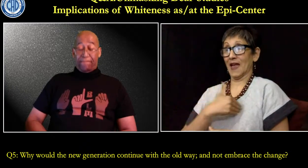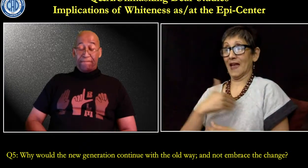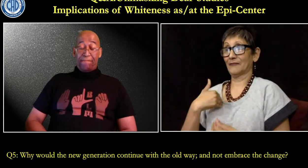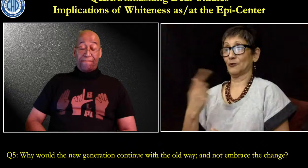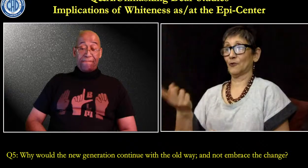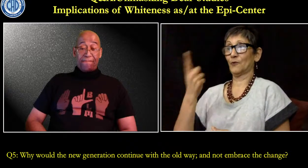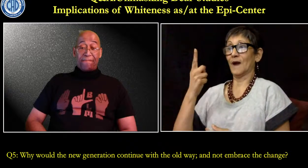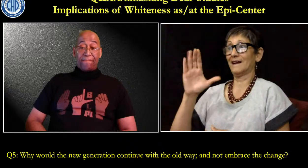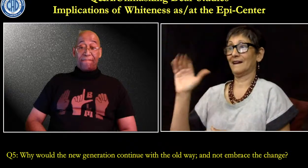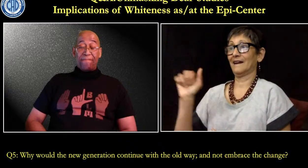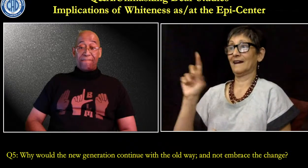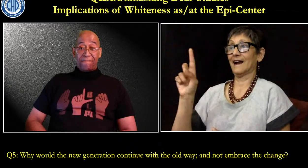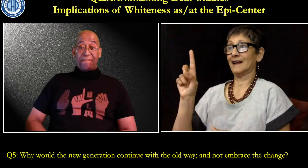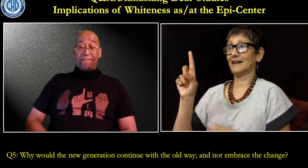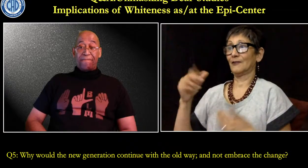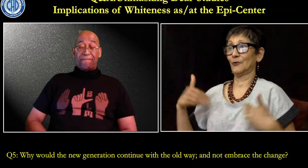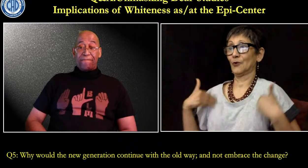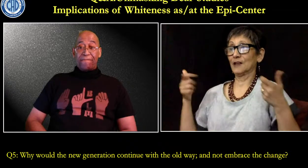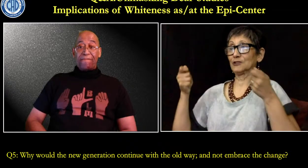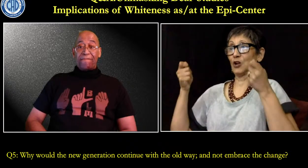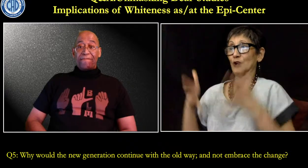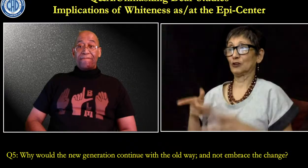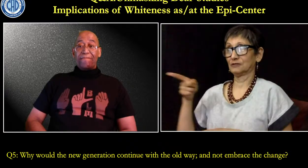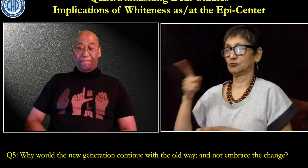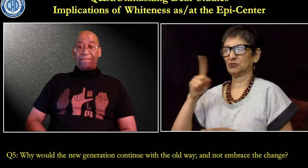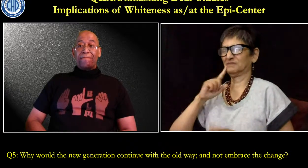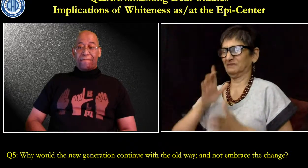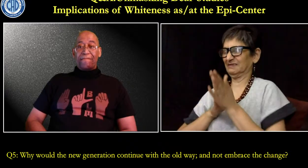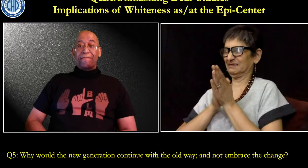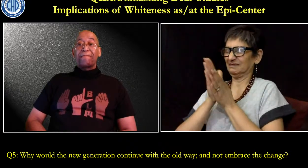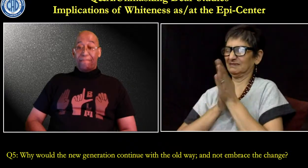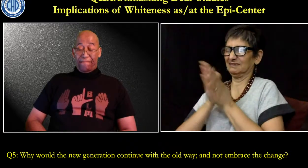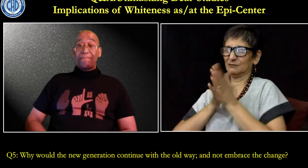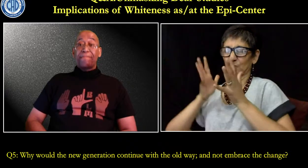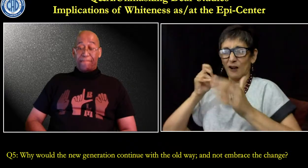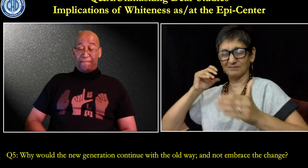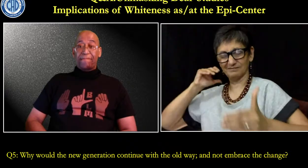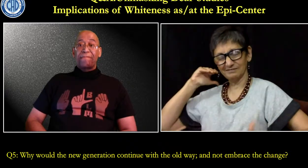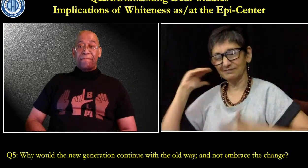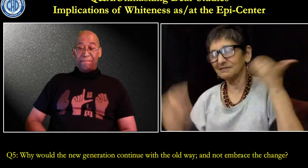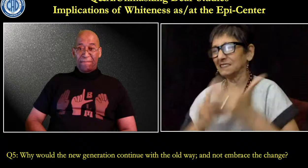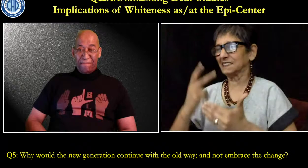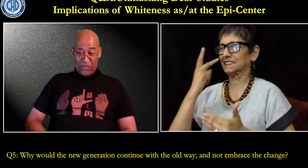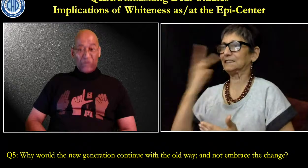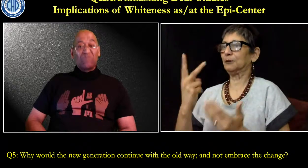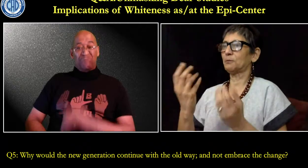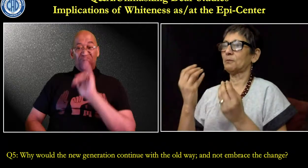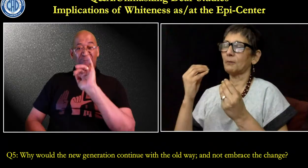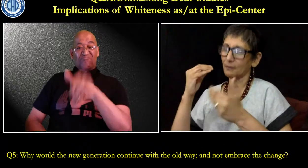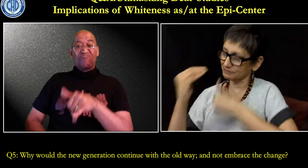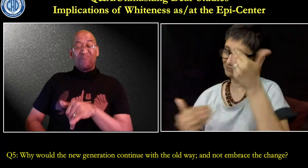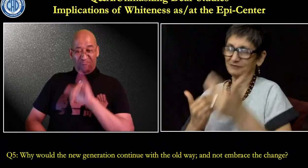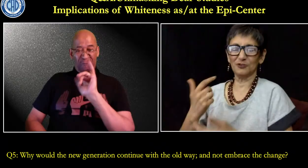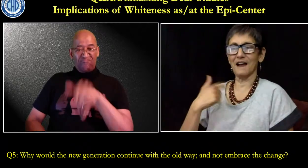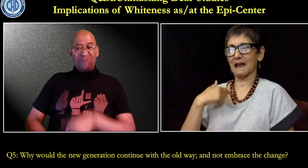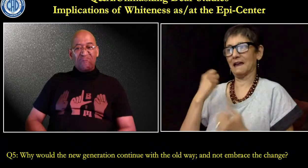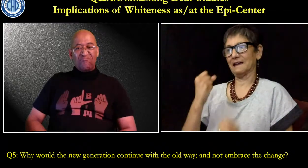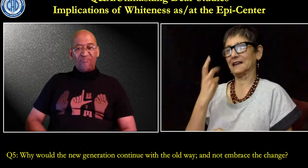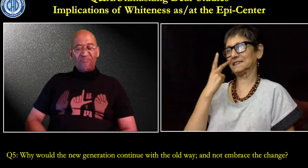already seen the generational changes. We have one CAD director who